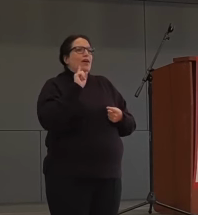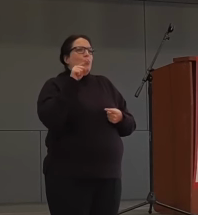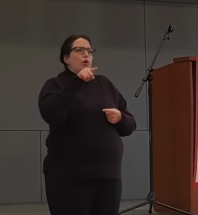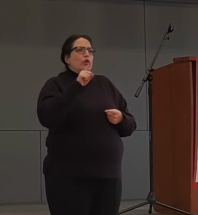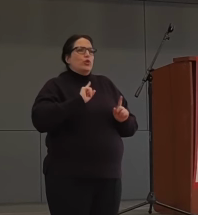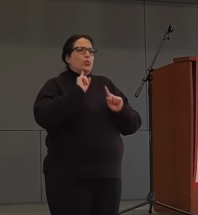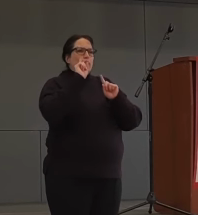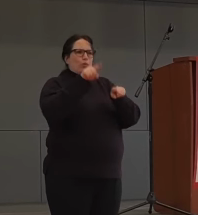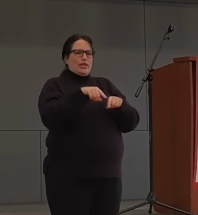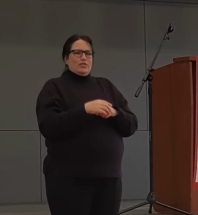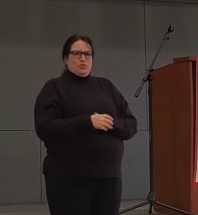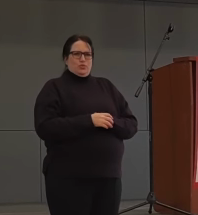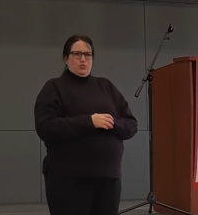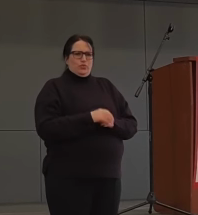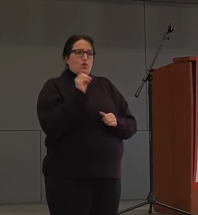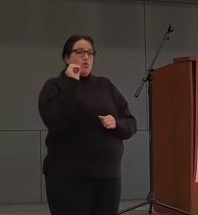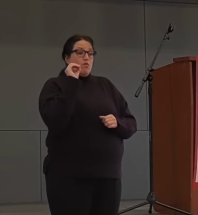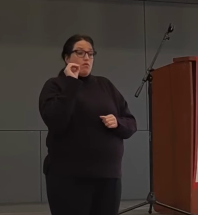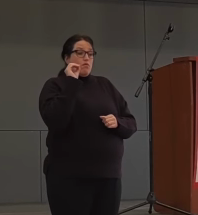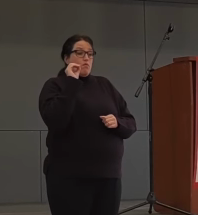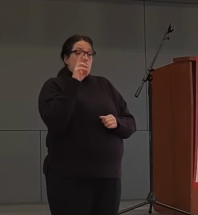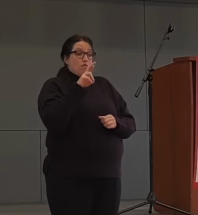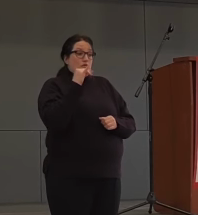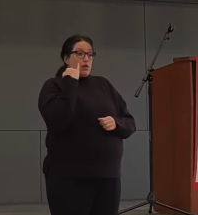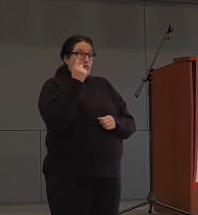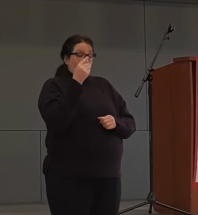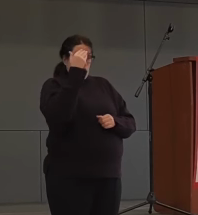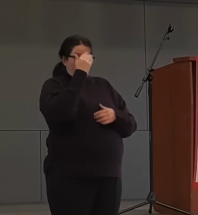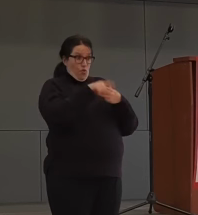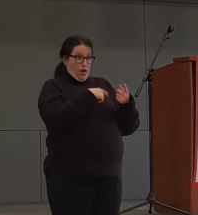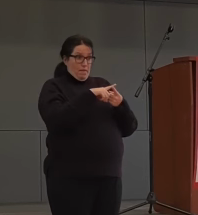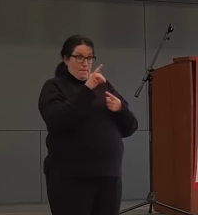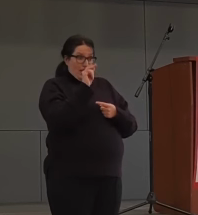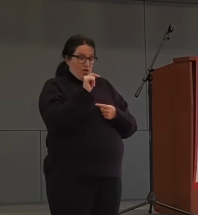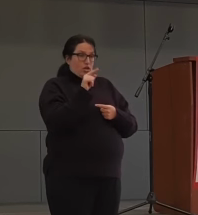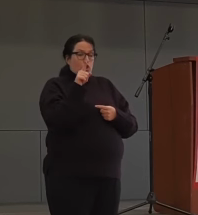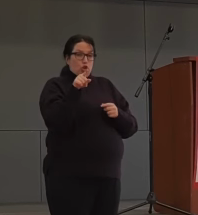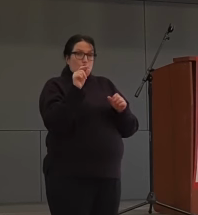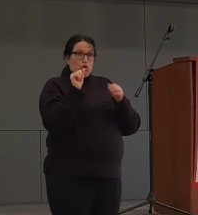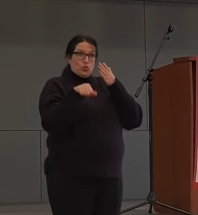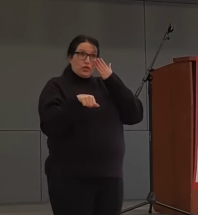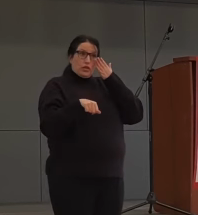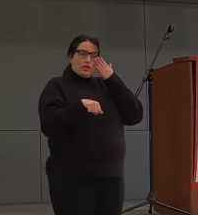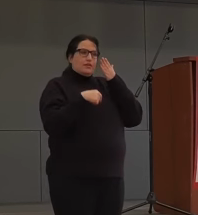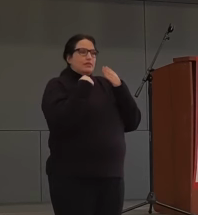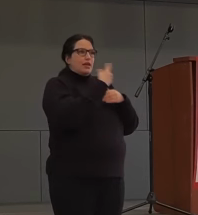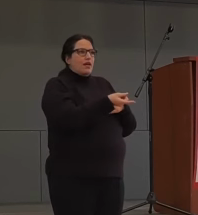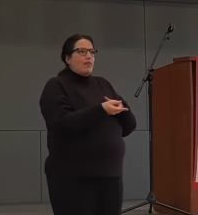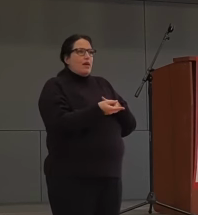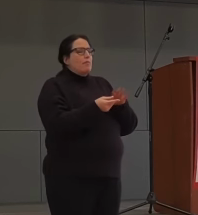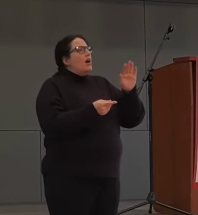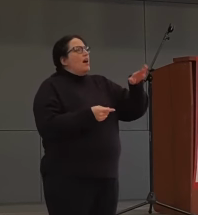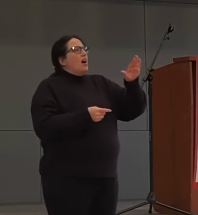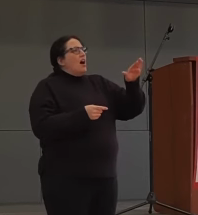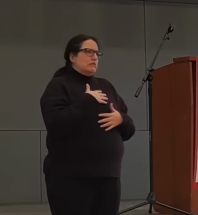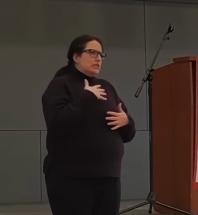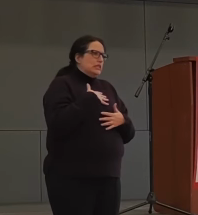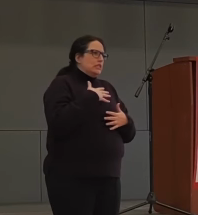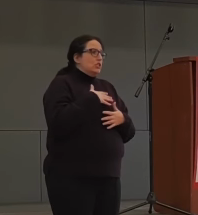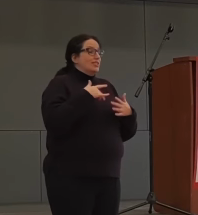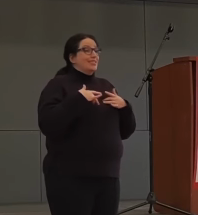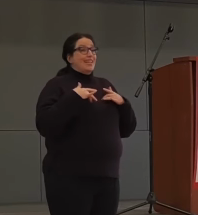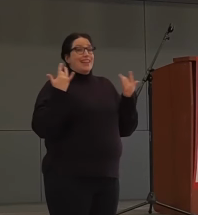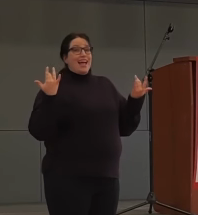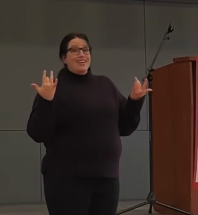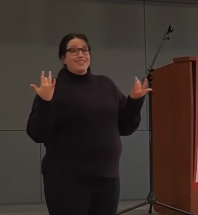to. Or if you know about them, that's even better. You can prompt them. Tell me about when you went to